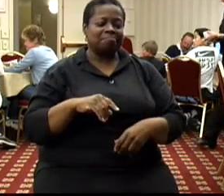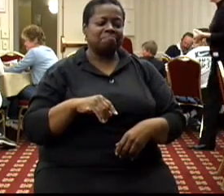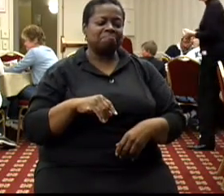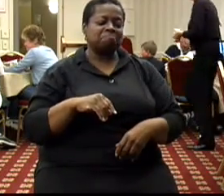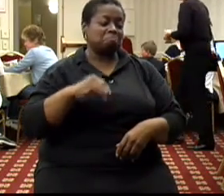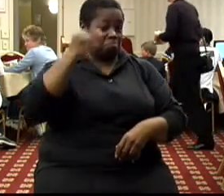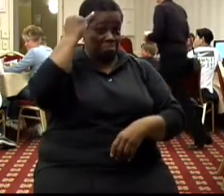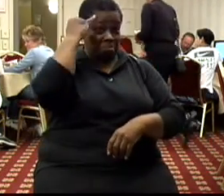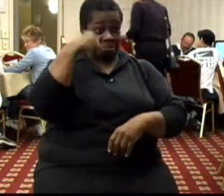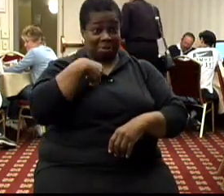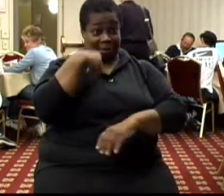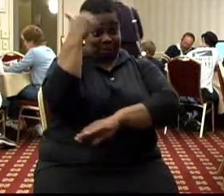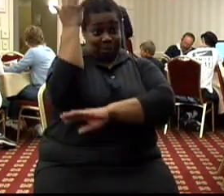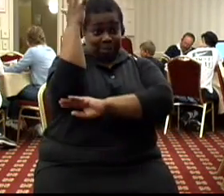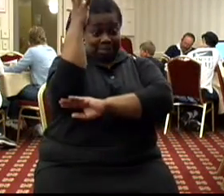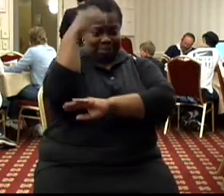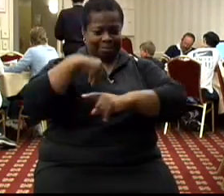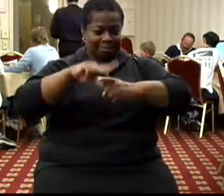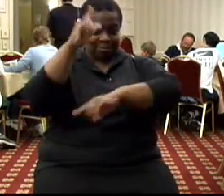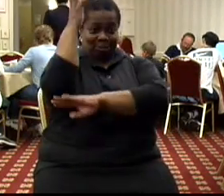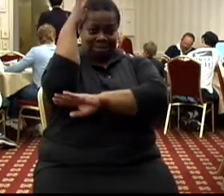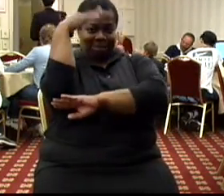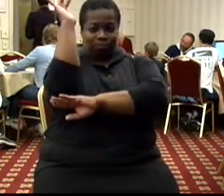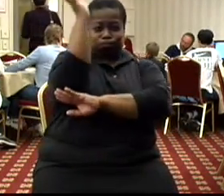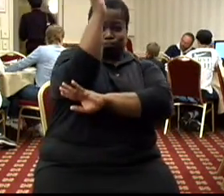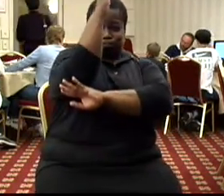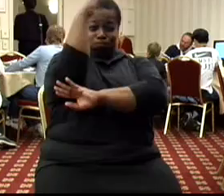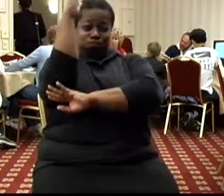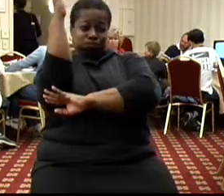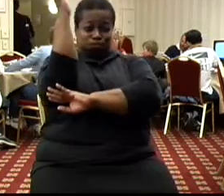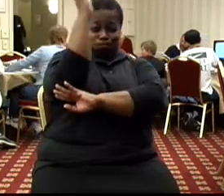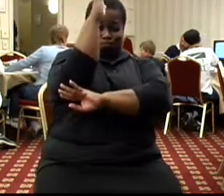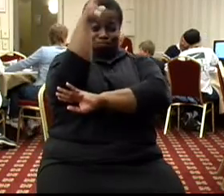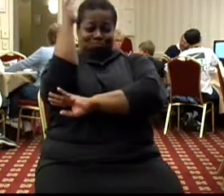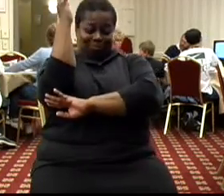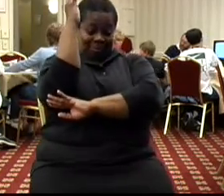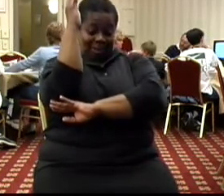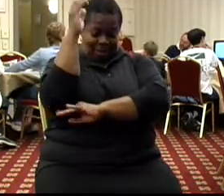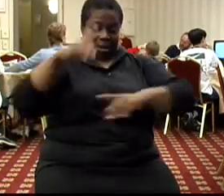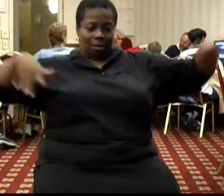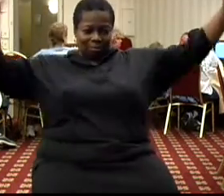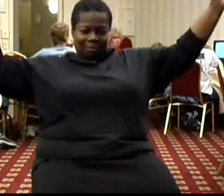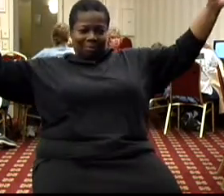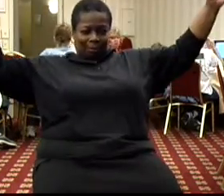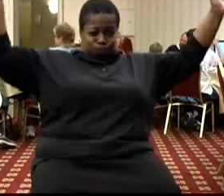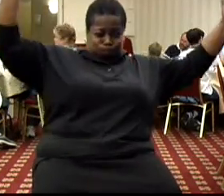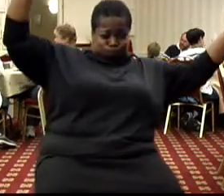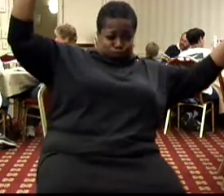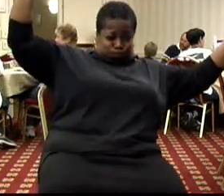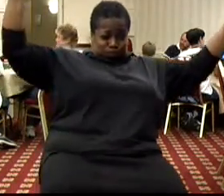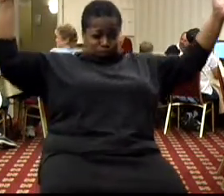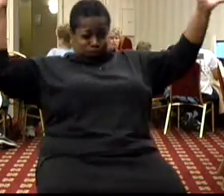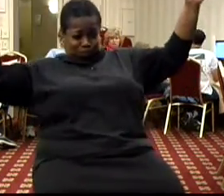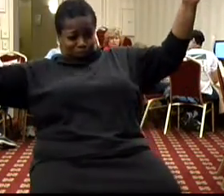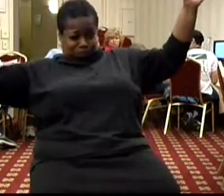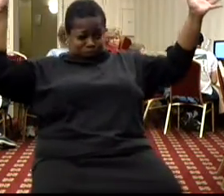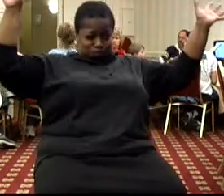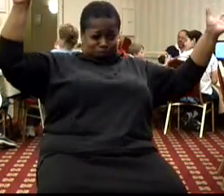As an example, I could be a tree. Do you see how I'm blowing in the wind? I can also do it this way. I'm in the state of